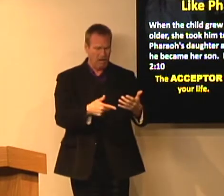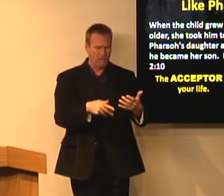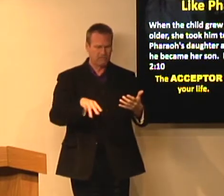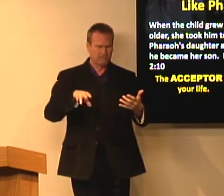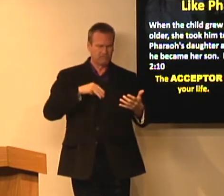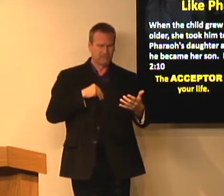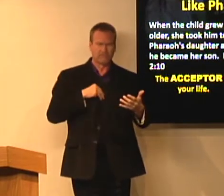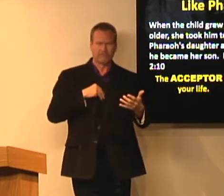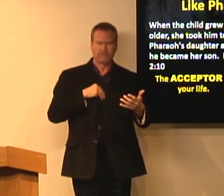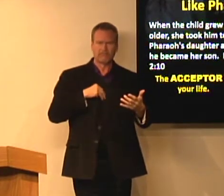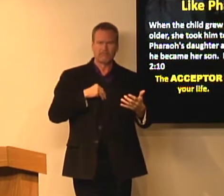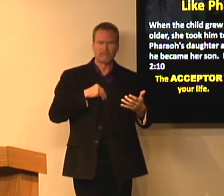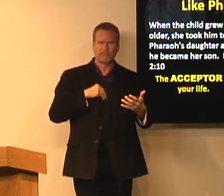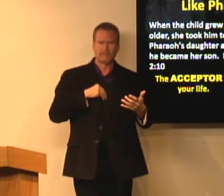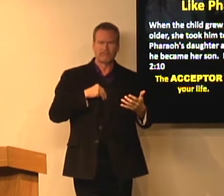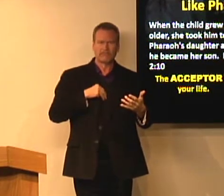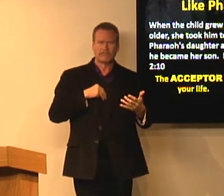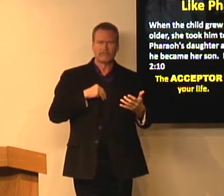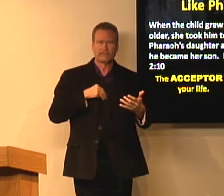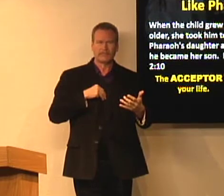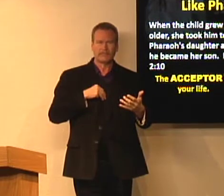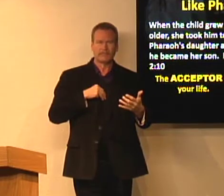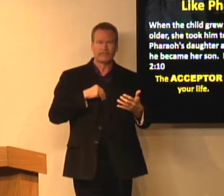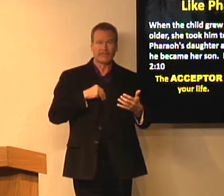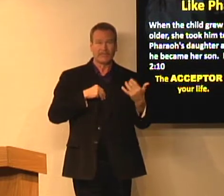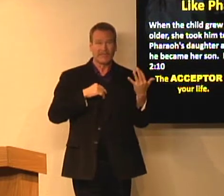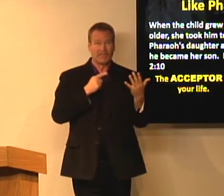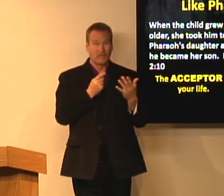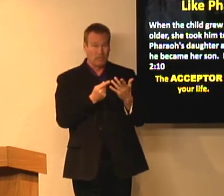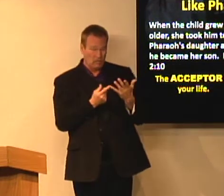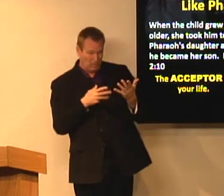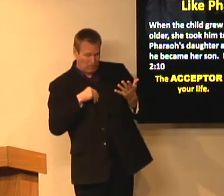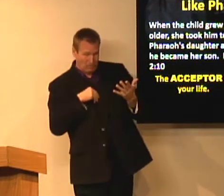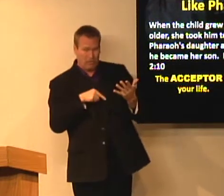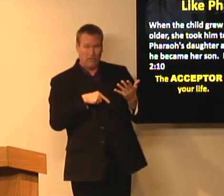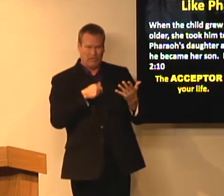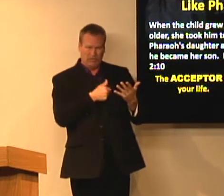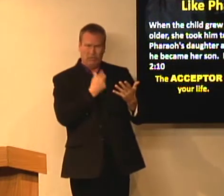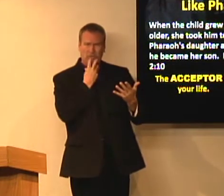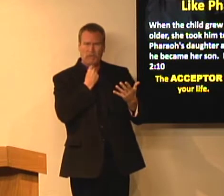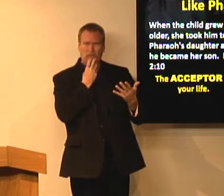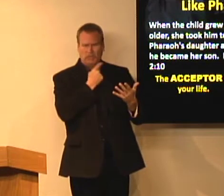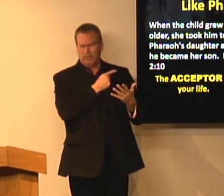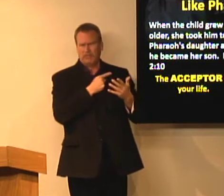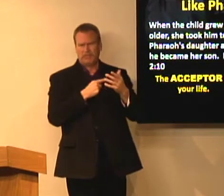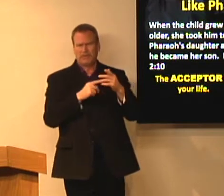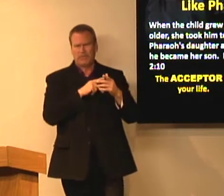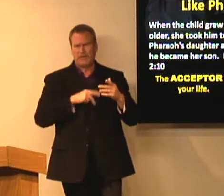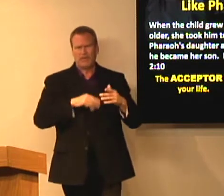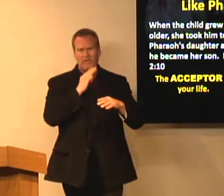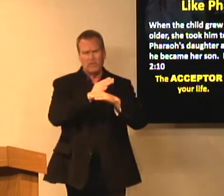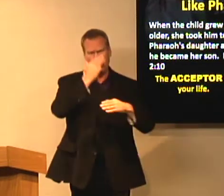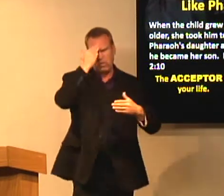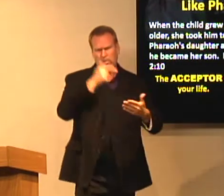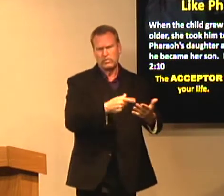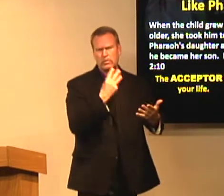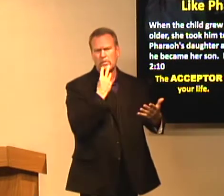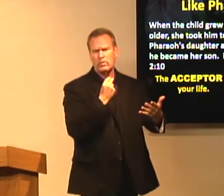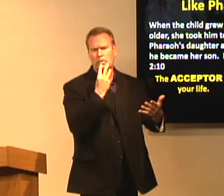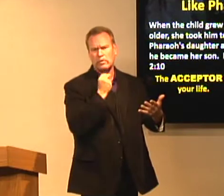and then somebody finds them and says, I take this child. I accept this child. This is a child.